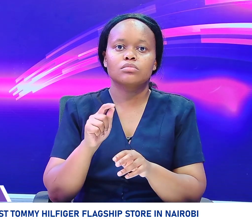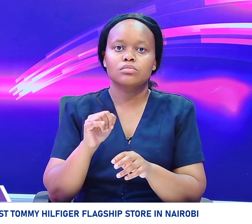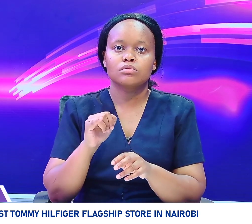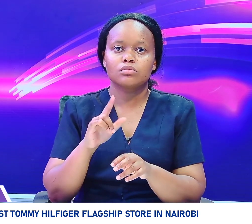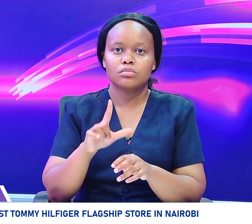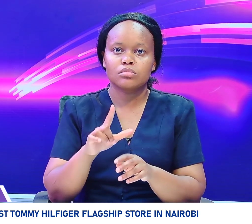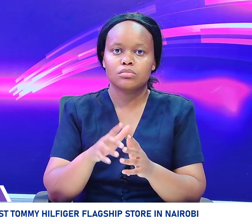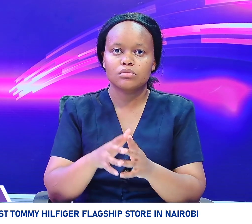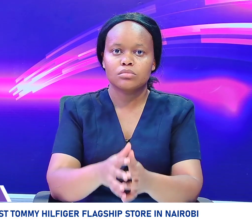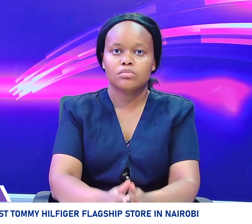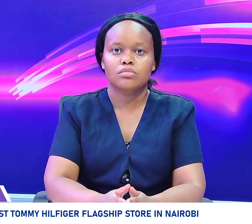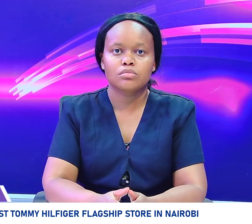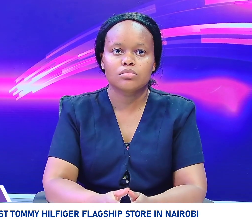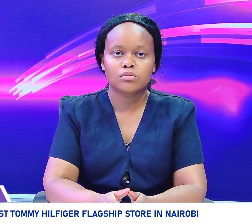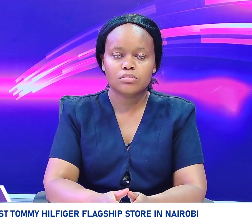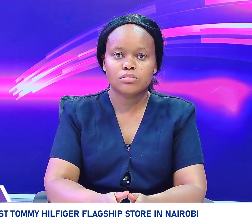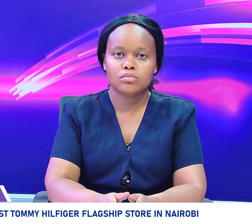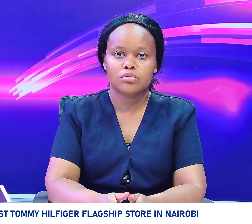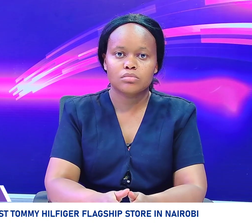retail infrastructure.